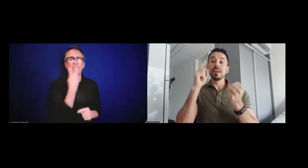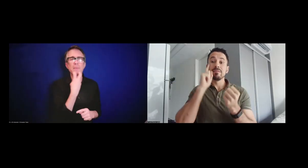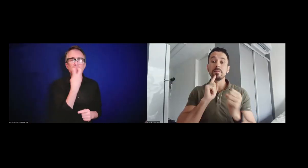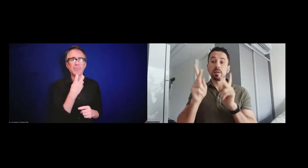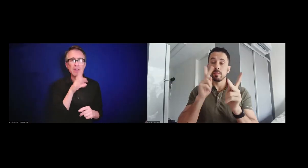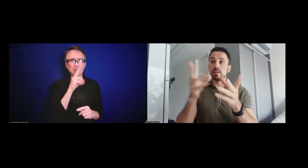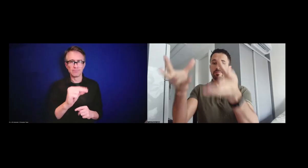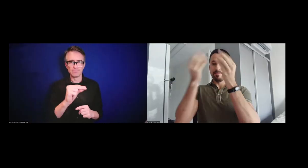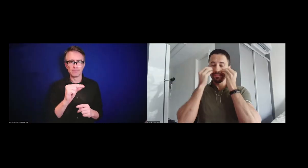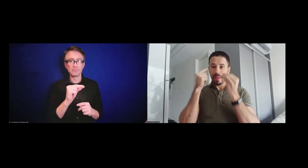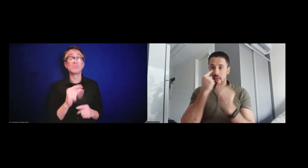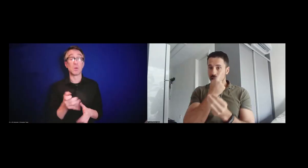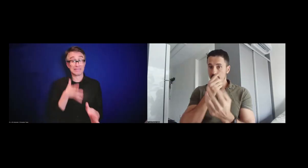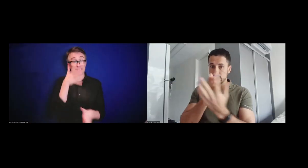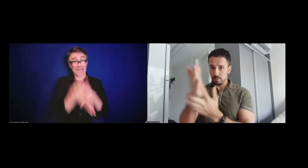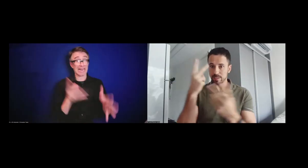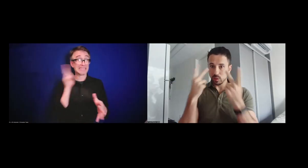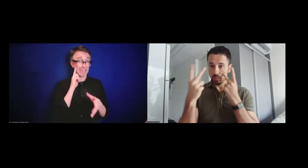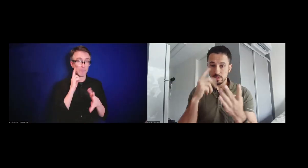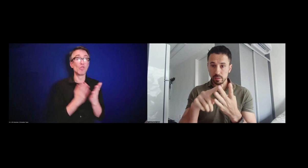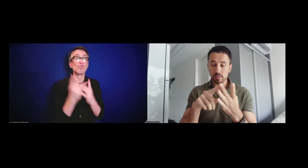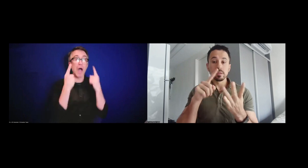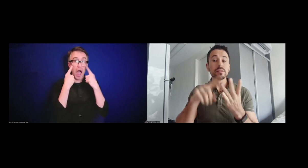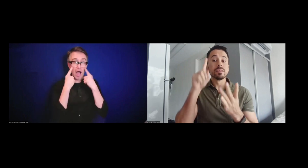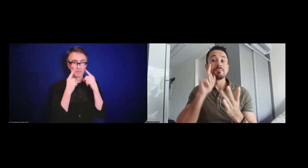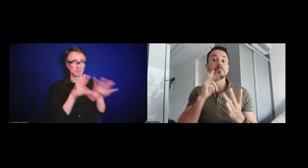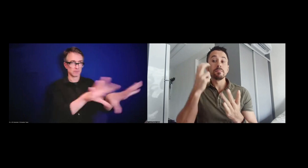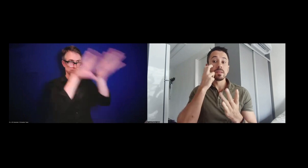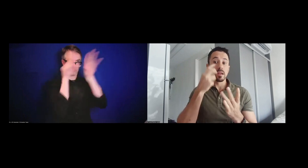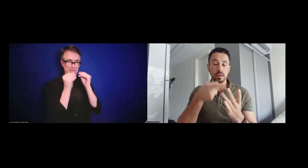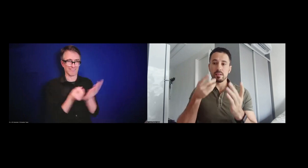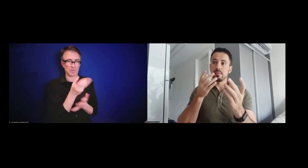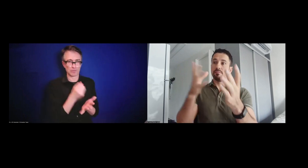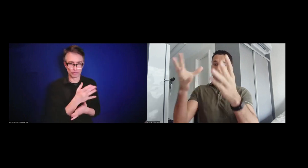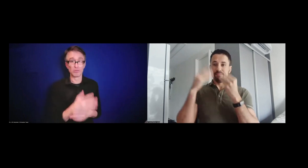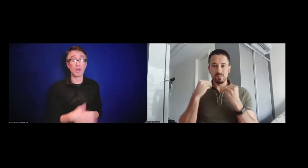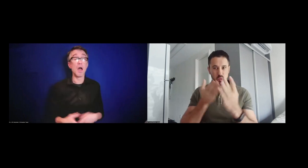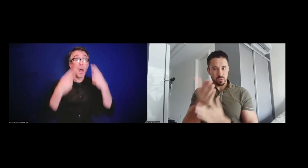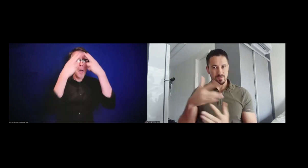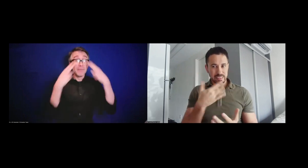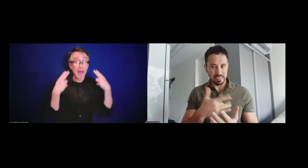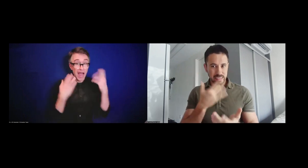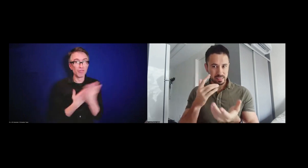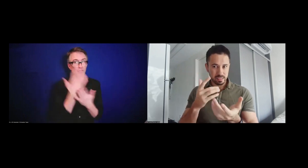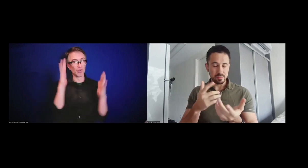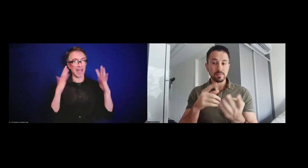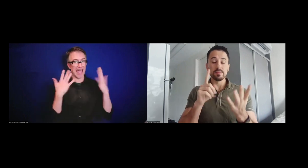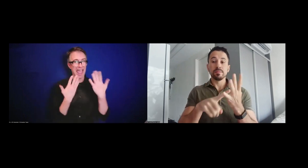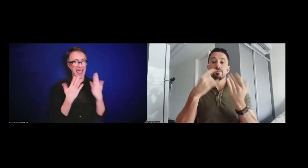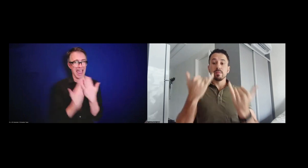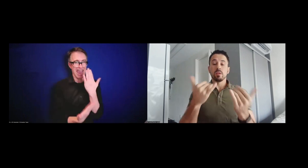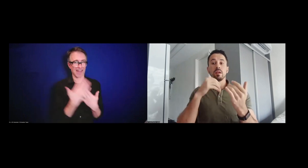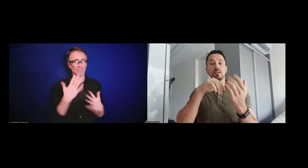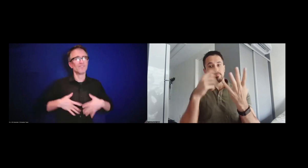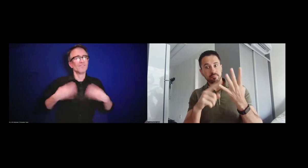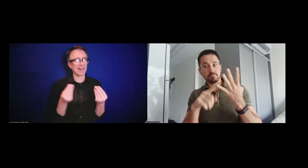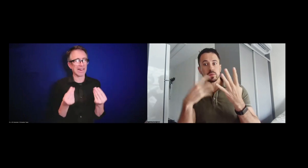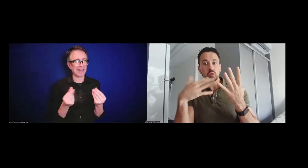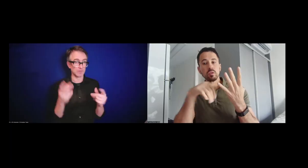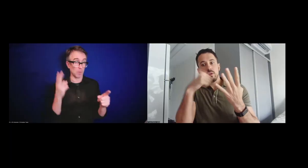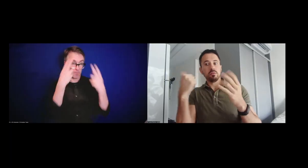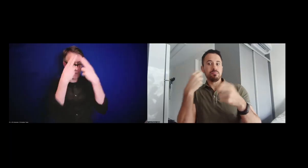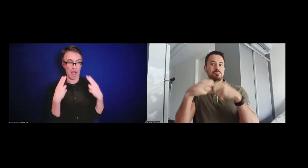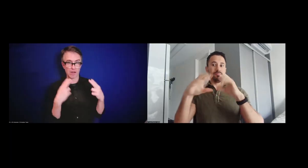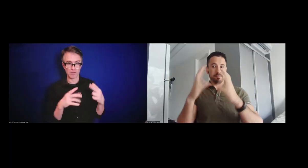orally, based on spoken language, someone who uses visual communications, such as sign language, deafblind, who uses